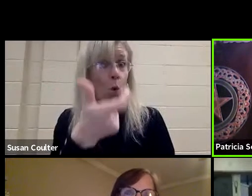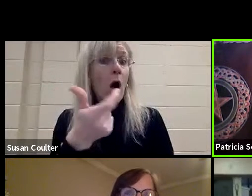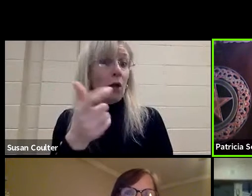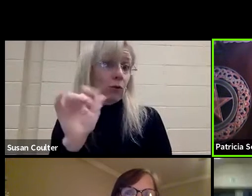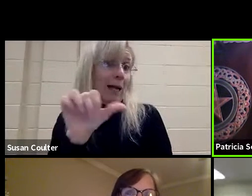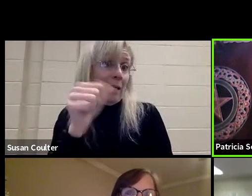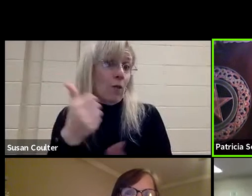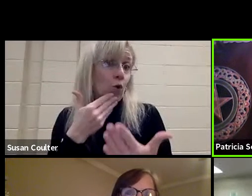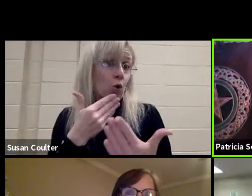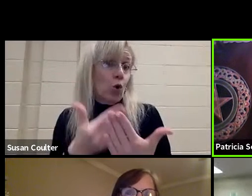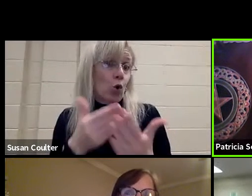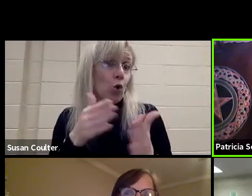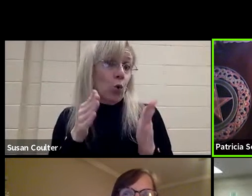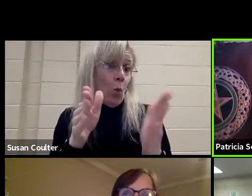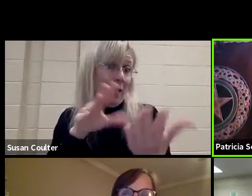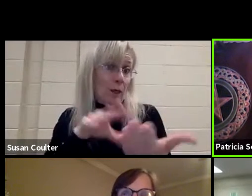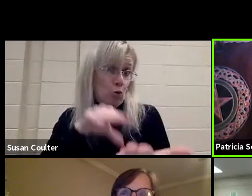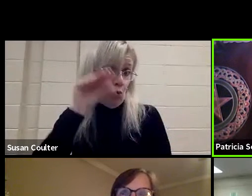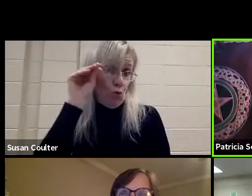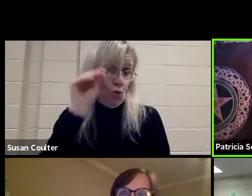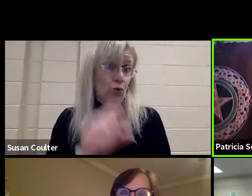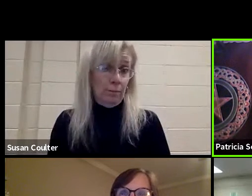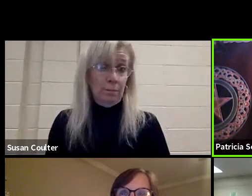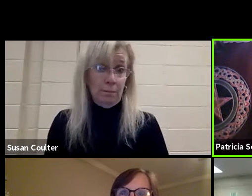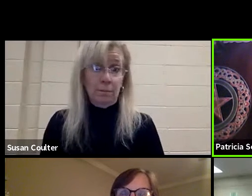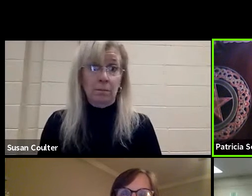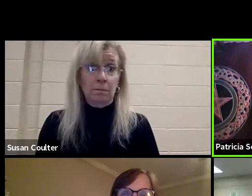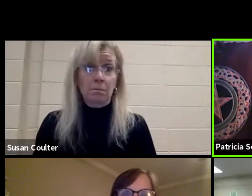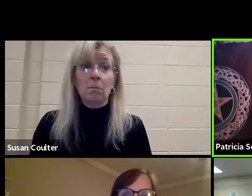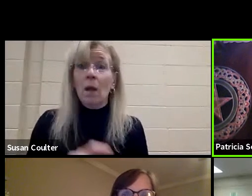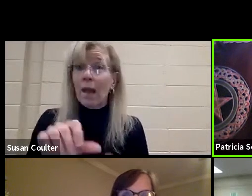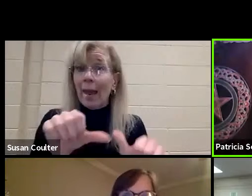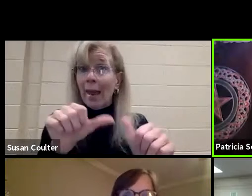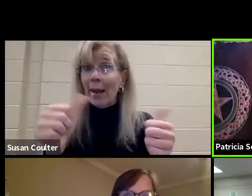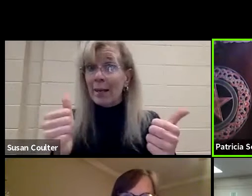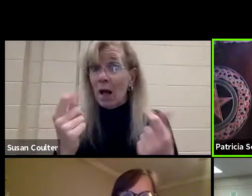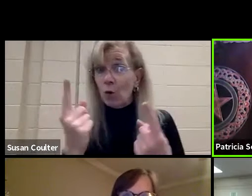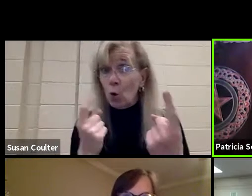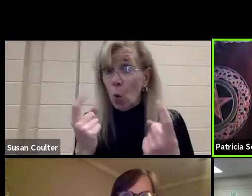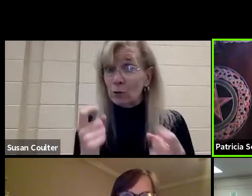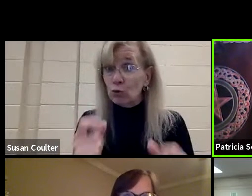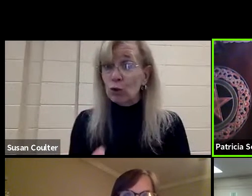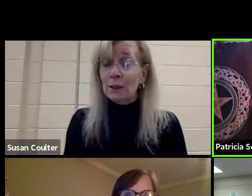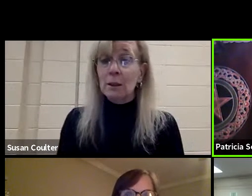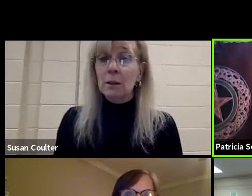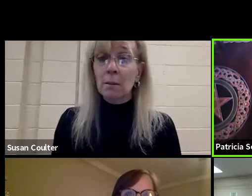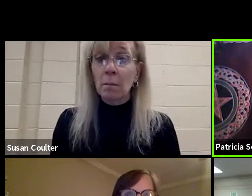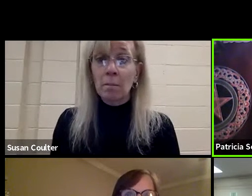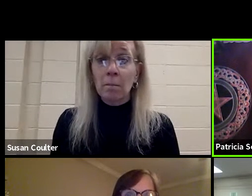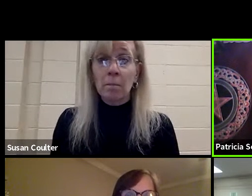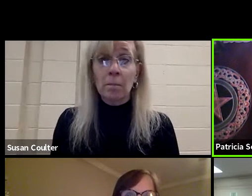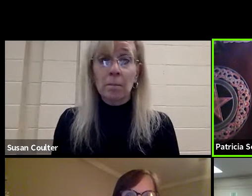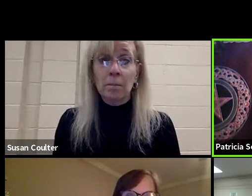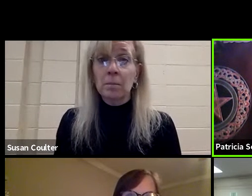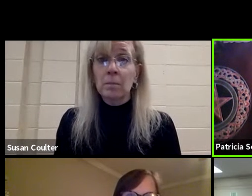did watch, another good way to learn. Any other questions?